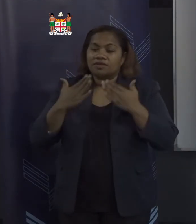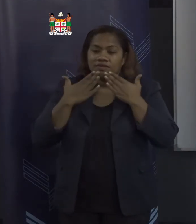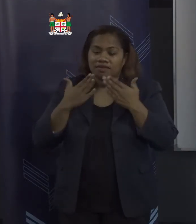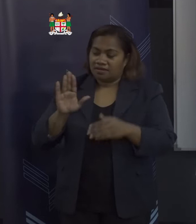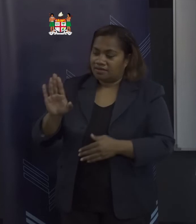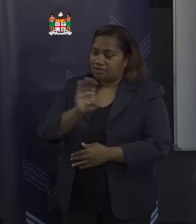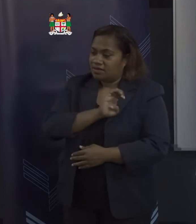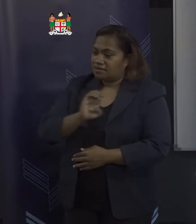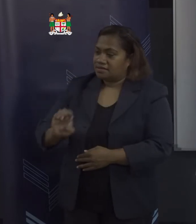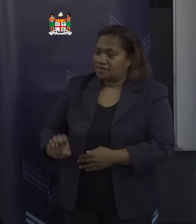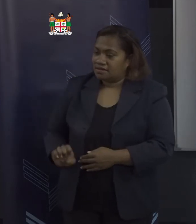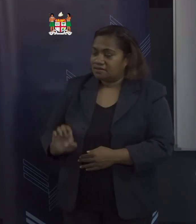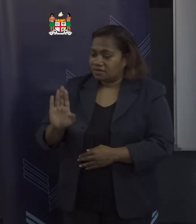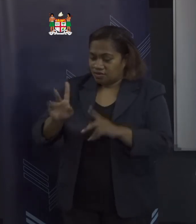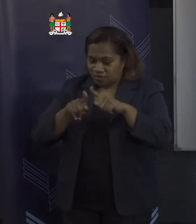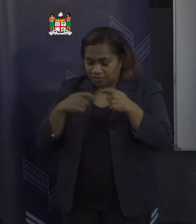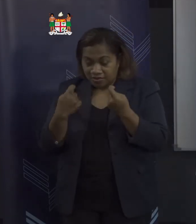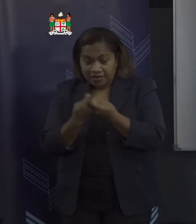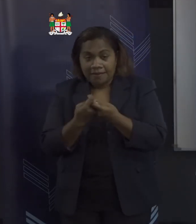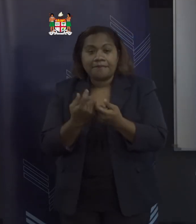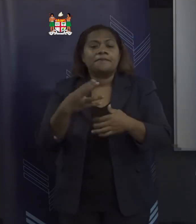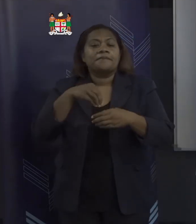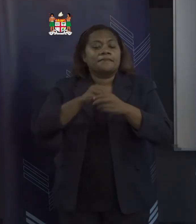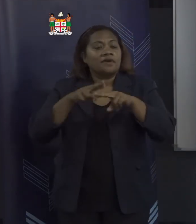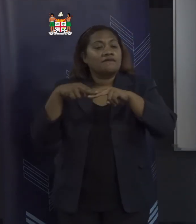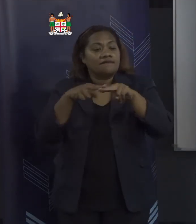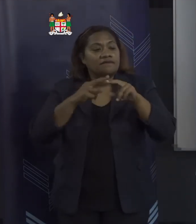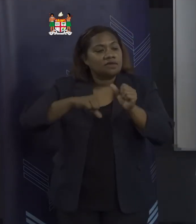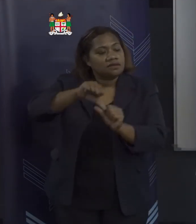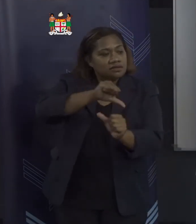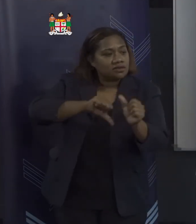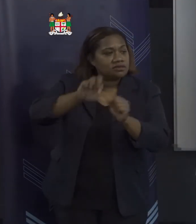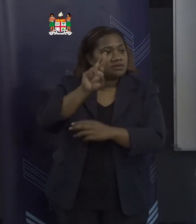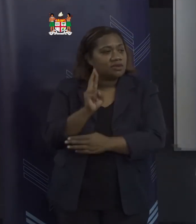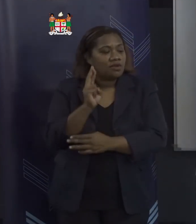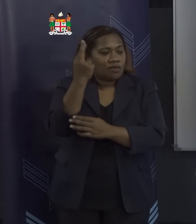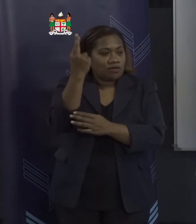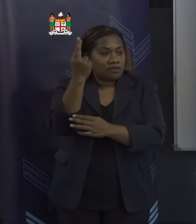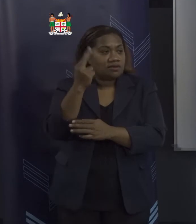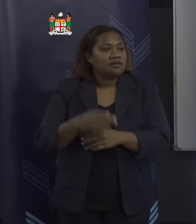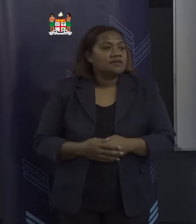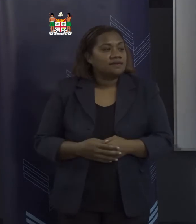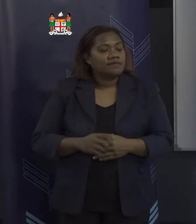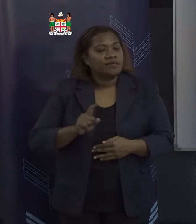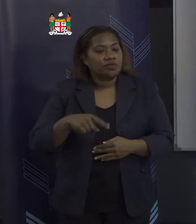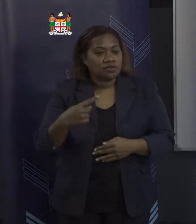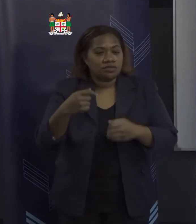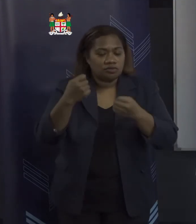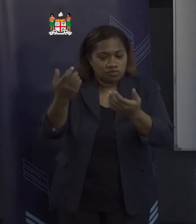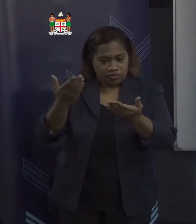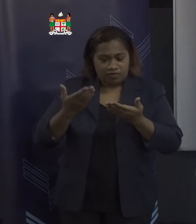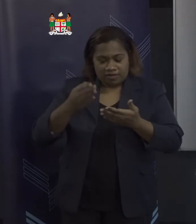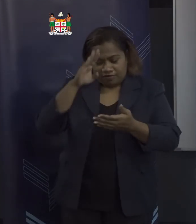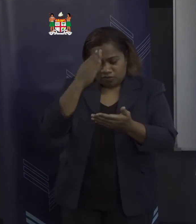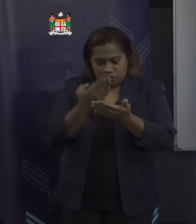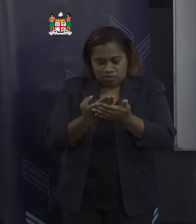Excellency and your team, including the Fiji Association in Auckland, for continuing to provide our students